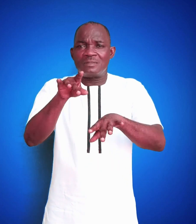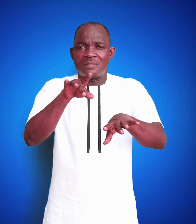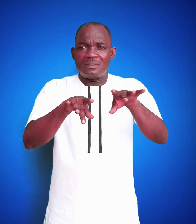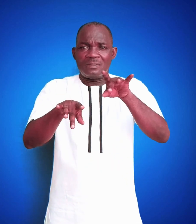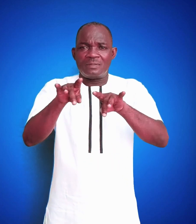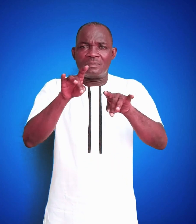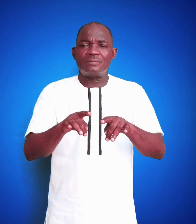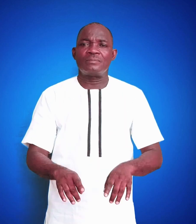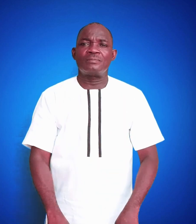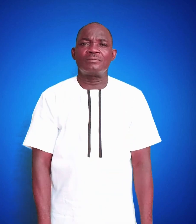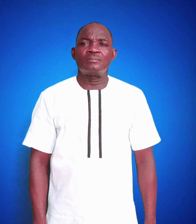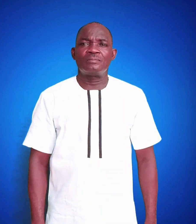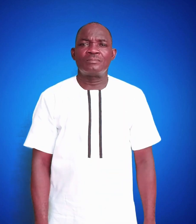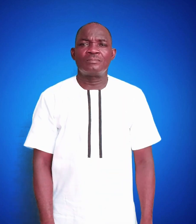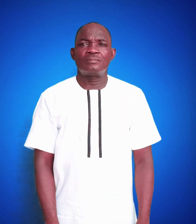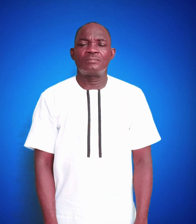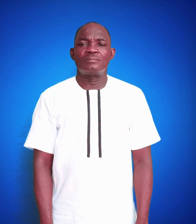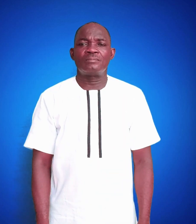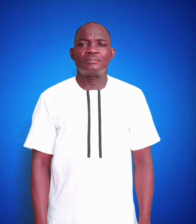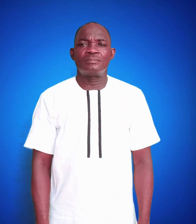selection.